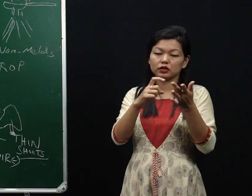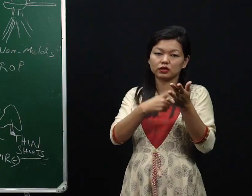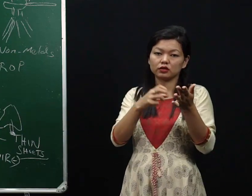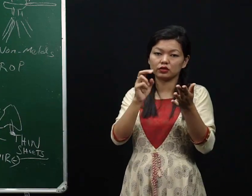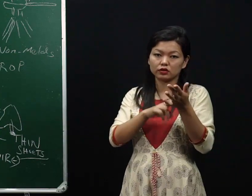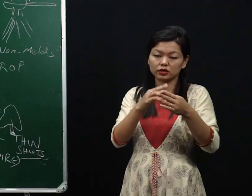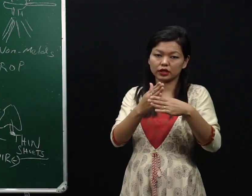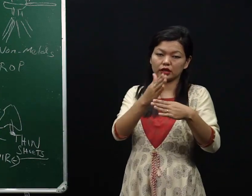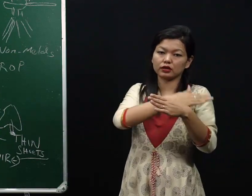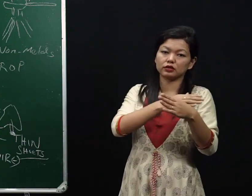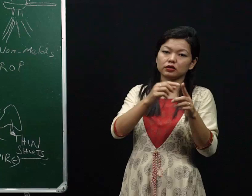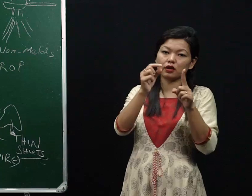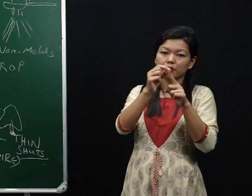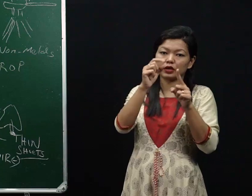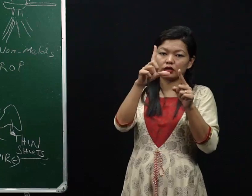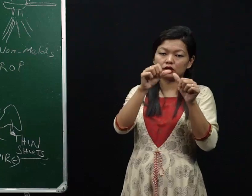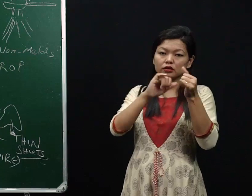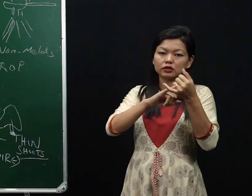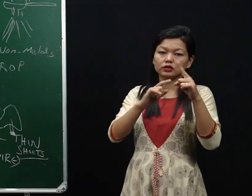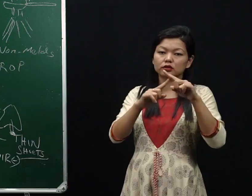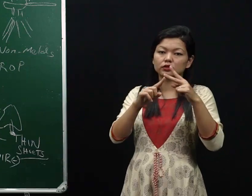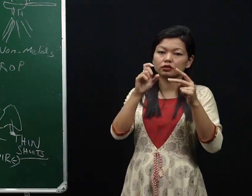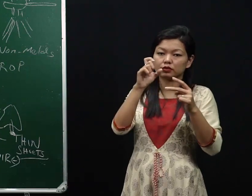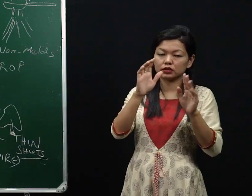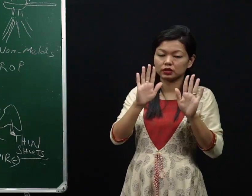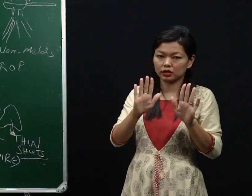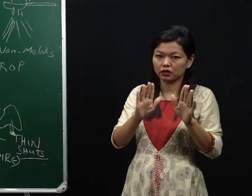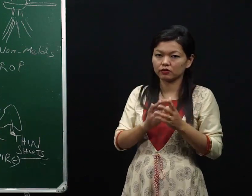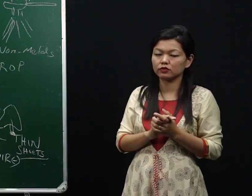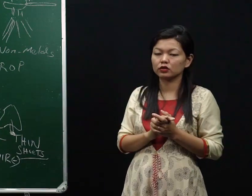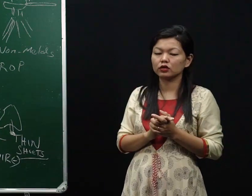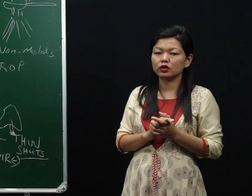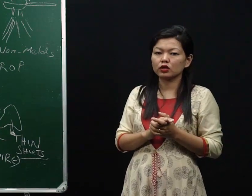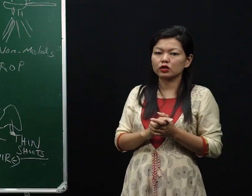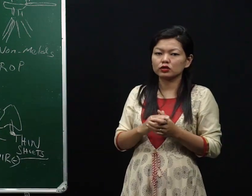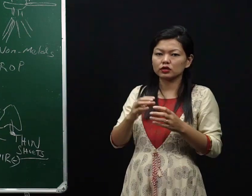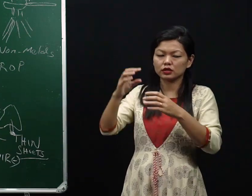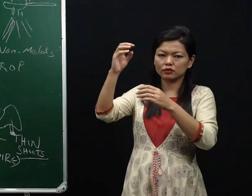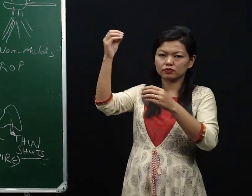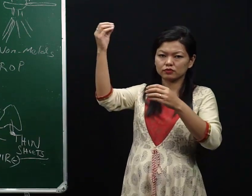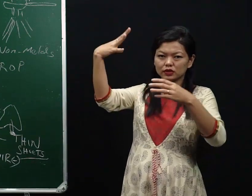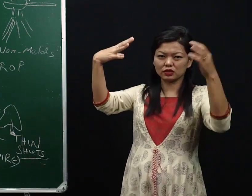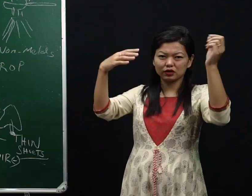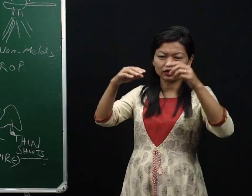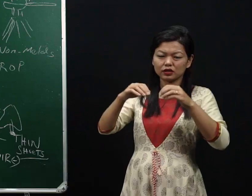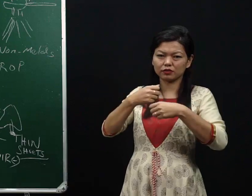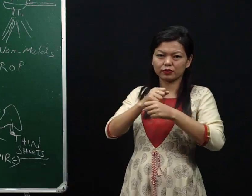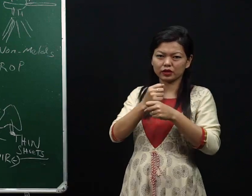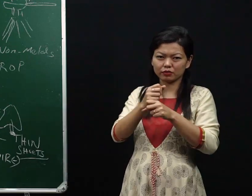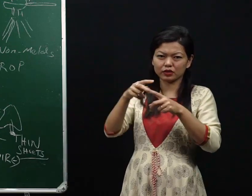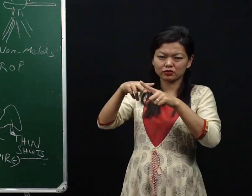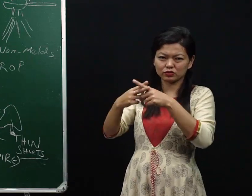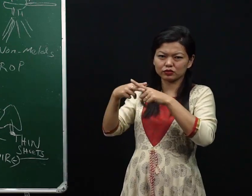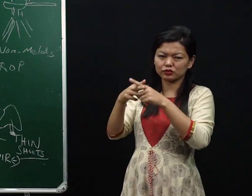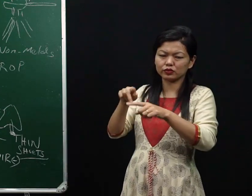metal part with that, right? We'll check with the metal part. But he will not hold the metal part, right? He will hold the non-metal part. Why? From